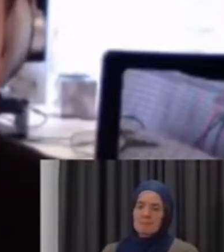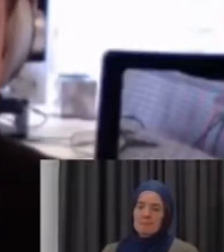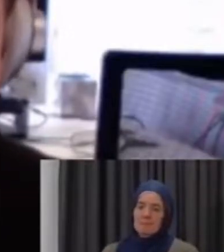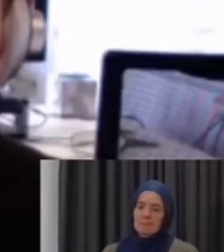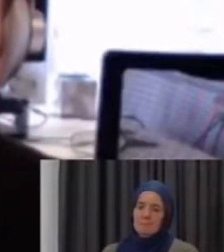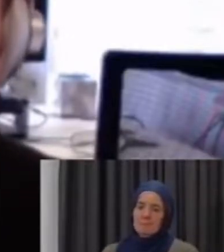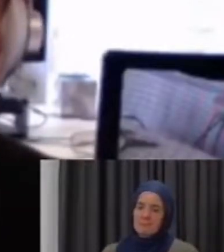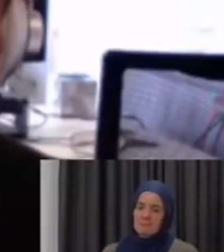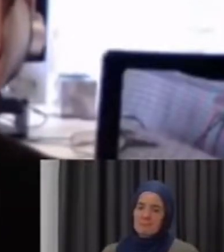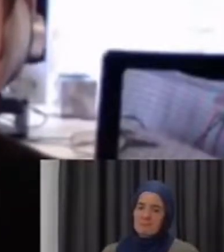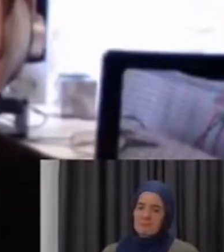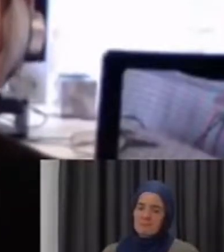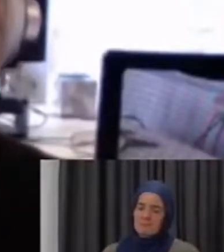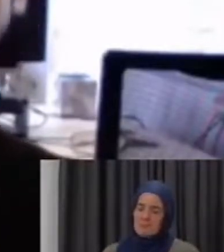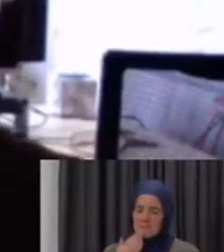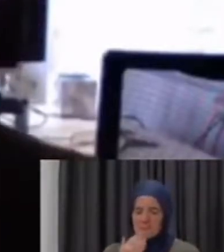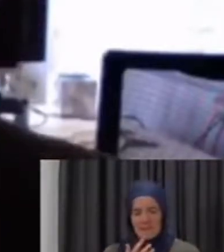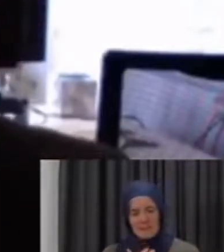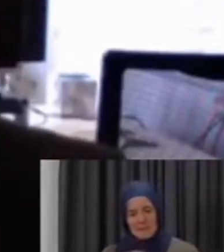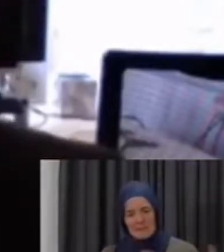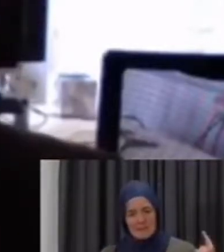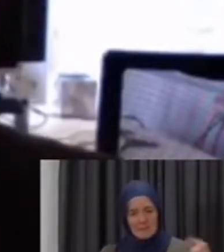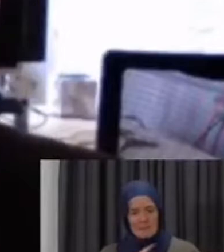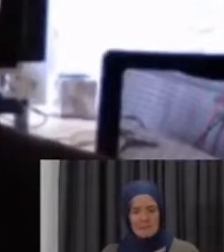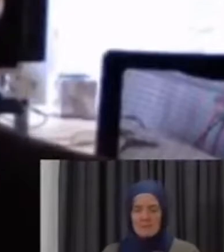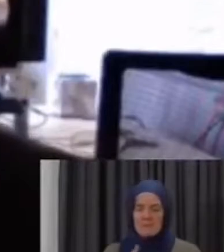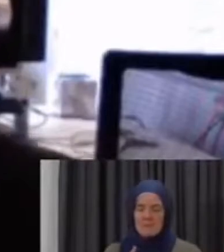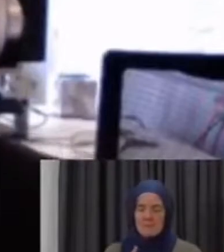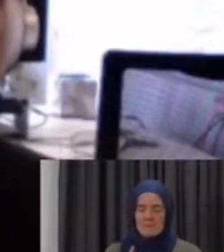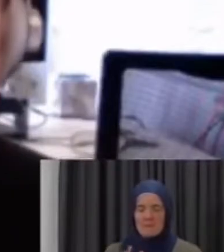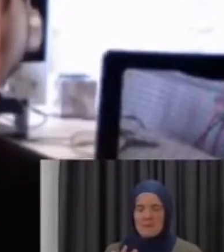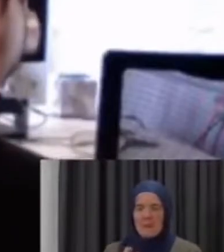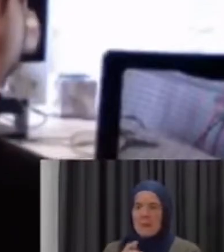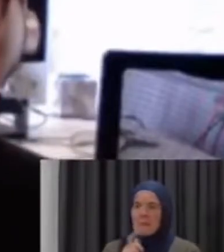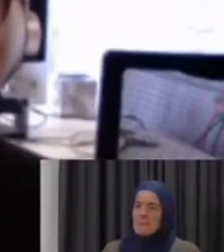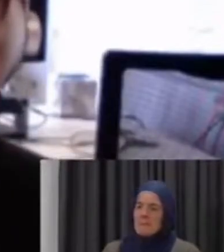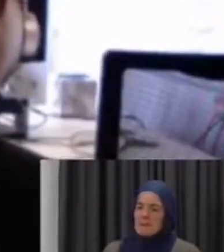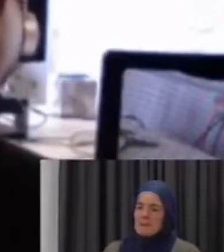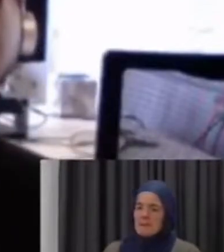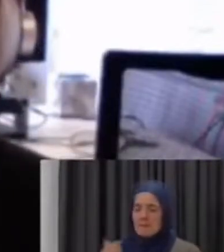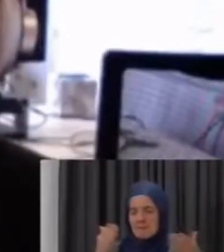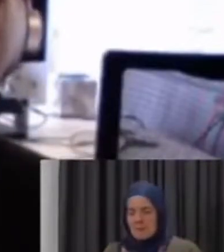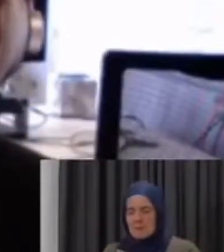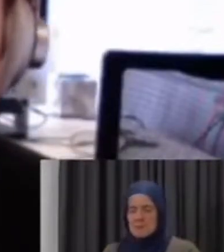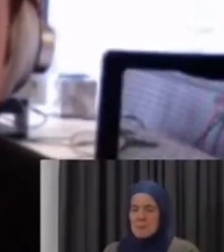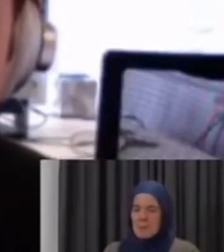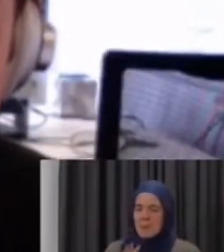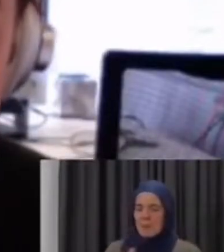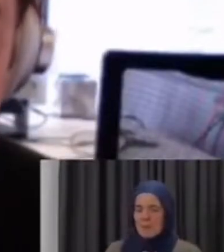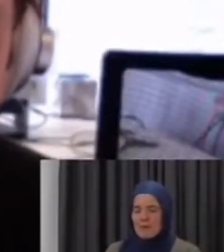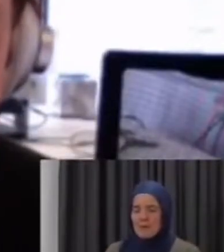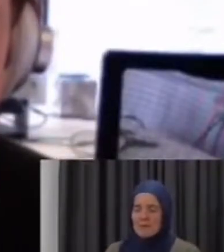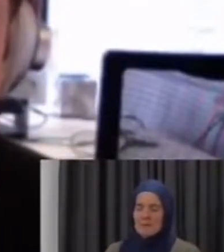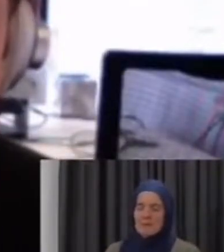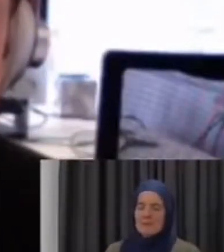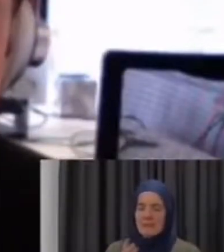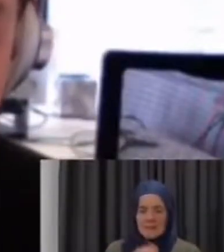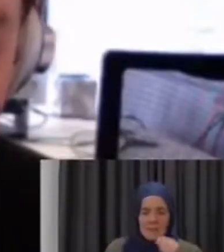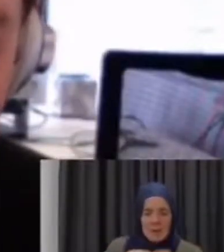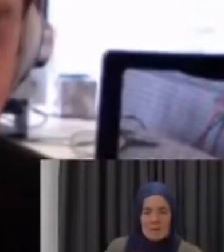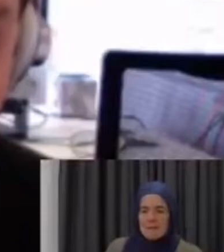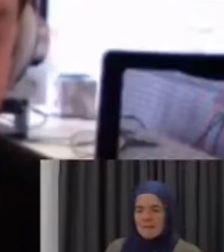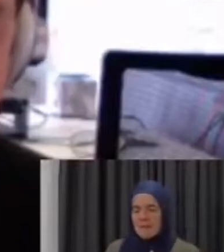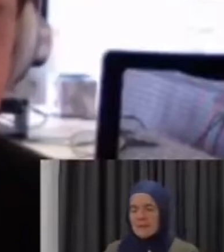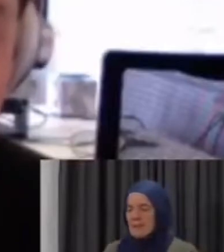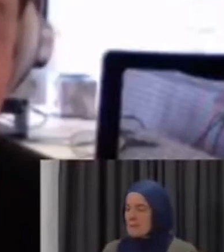to the pandemic, much more of a focus on economic recovery, getting people back to work and so on. I wonder how worried you are about